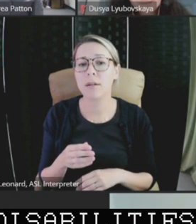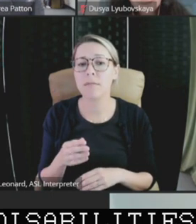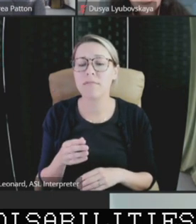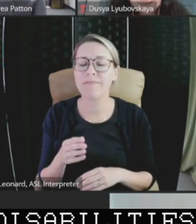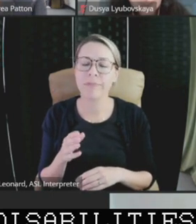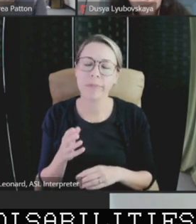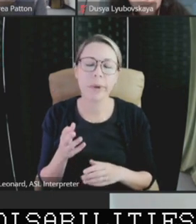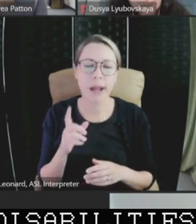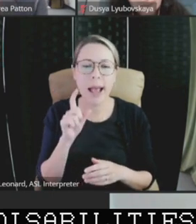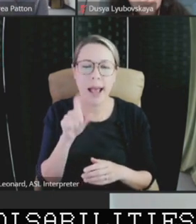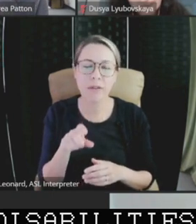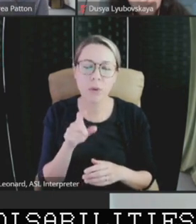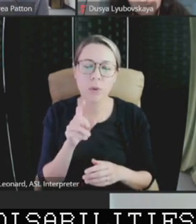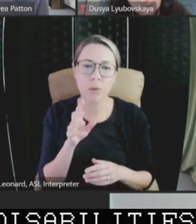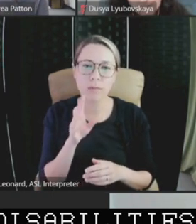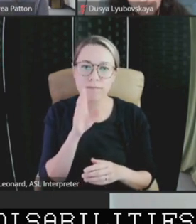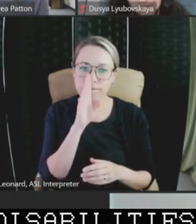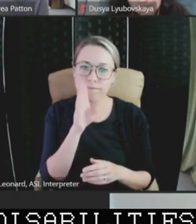timing,